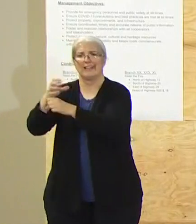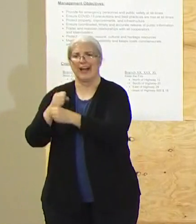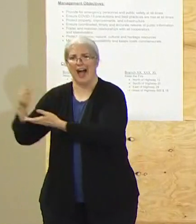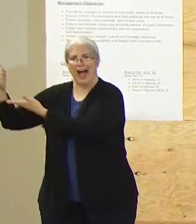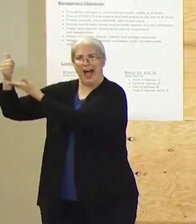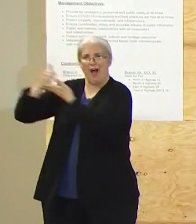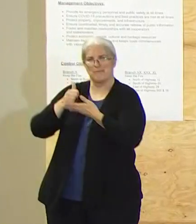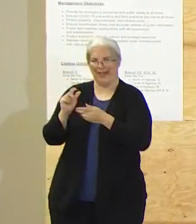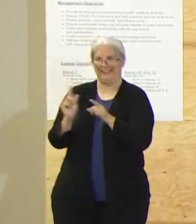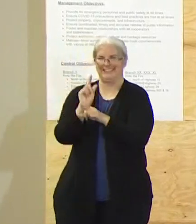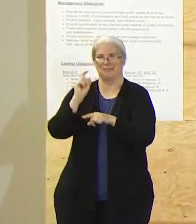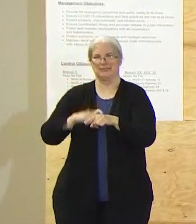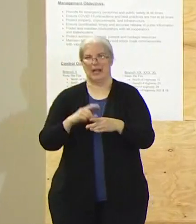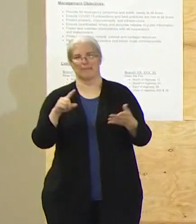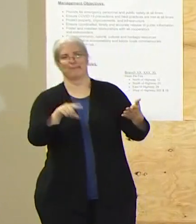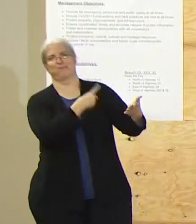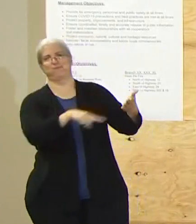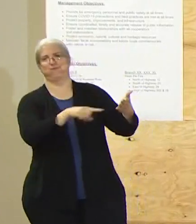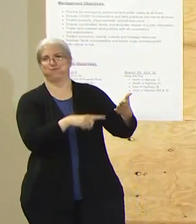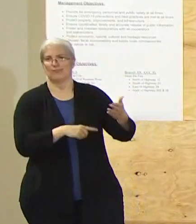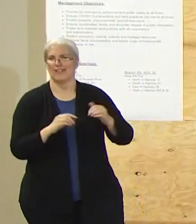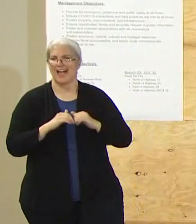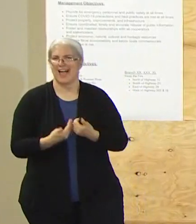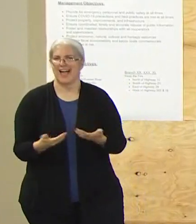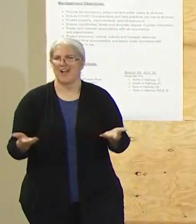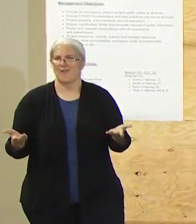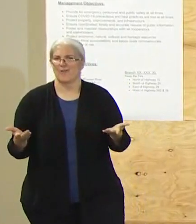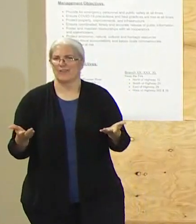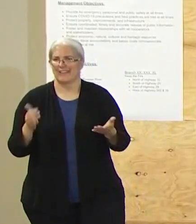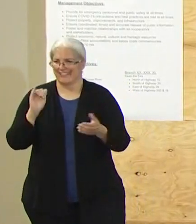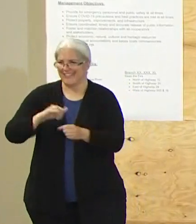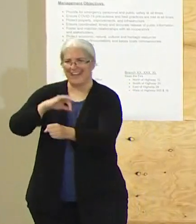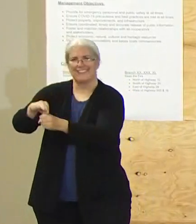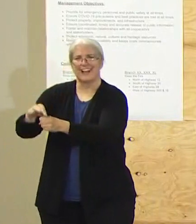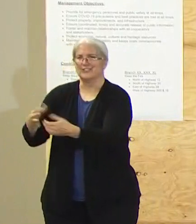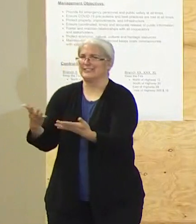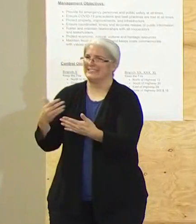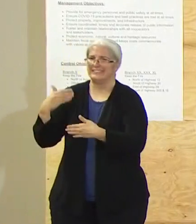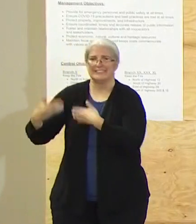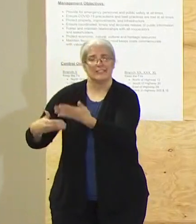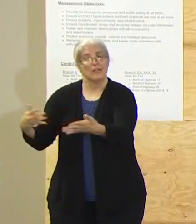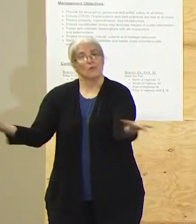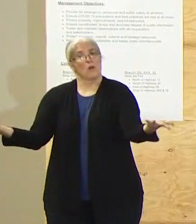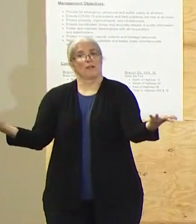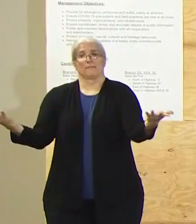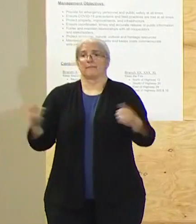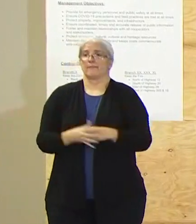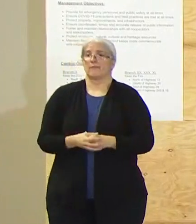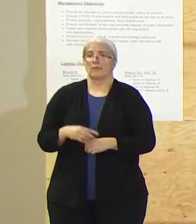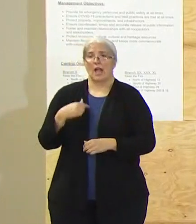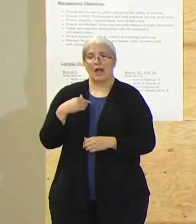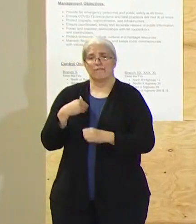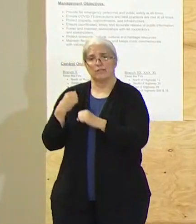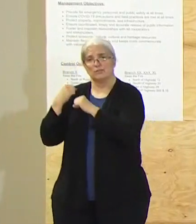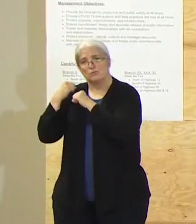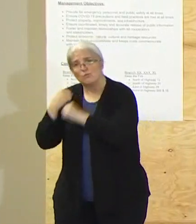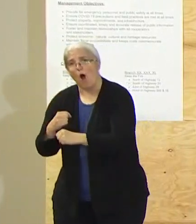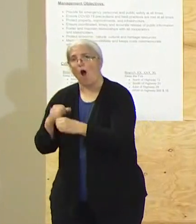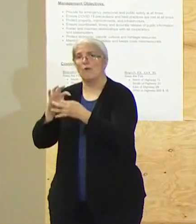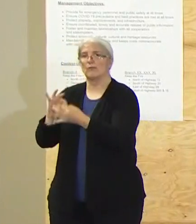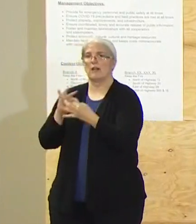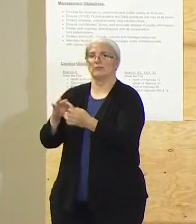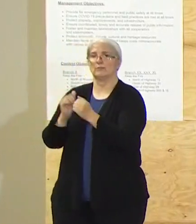strikes, develop good personal relationships. We've maintained a strong personal relationship with the vice president. We've made a strong personal relationship with the